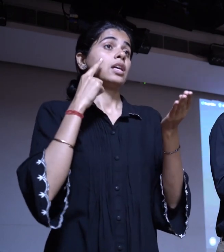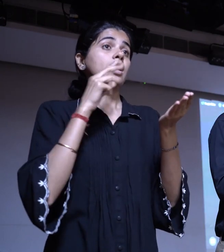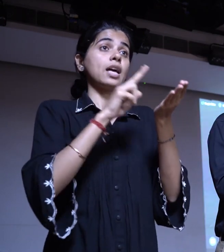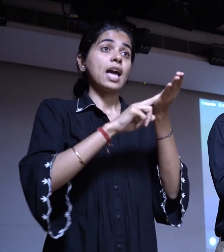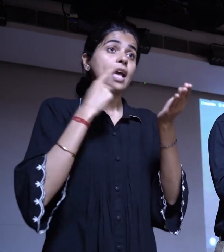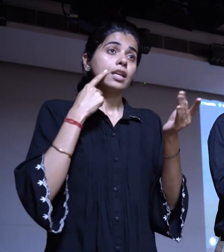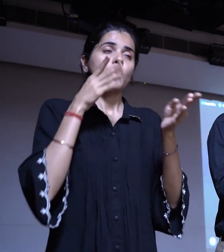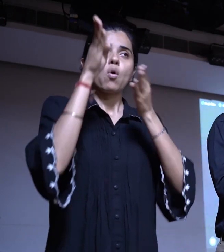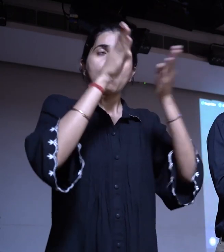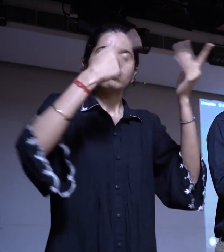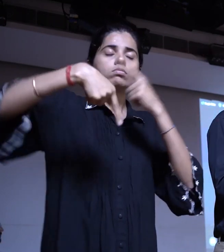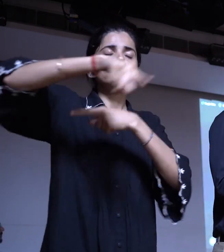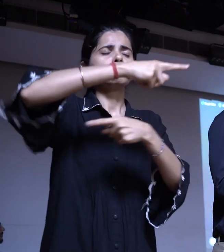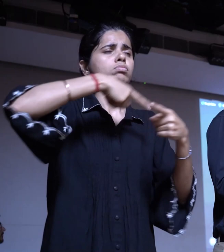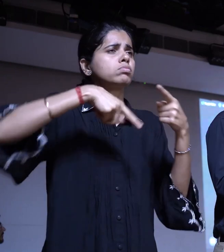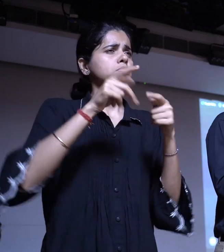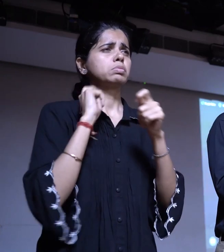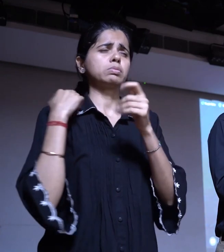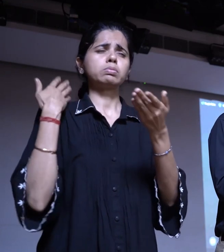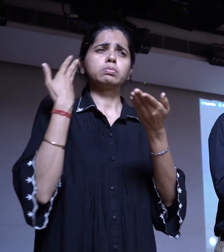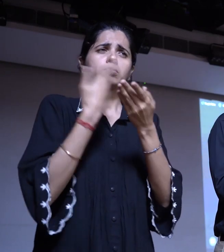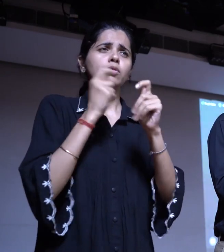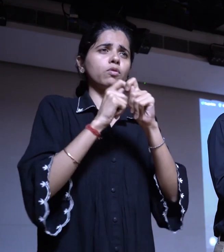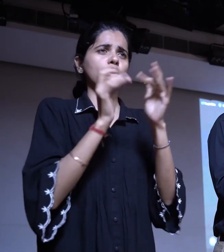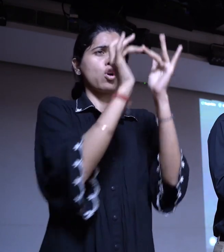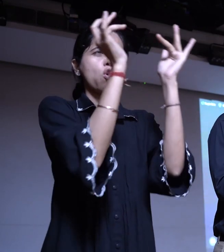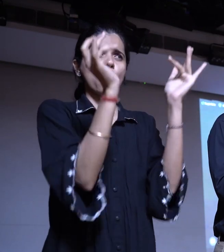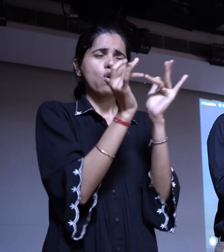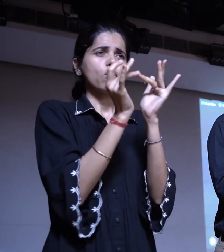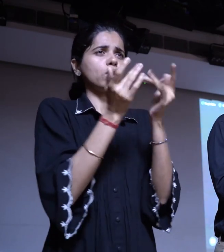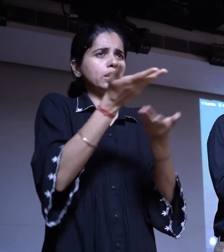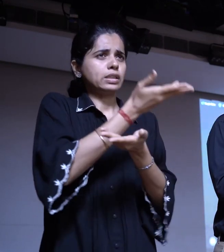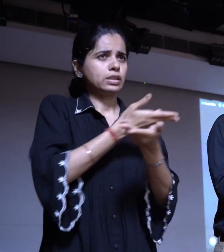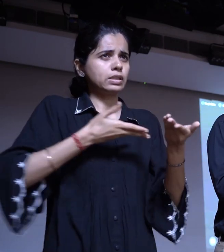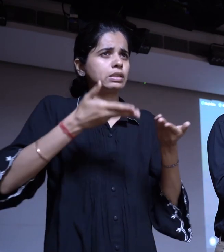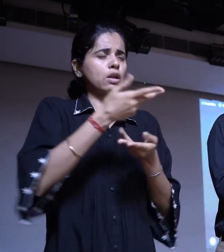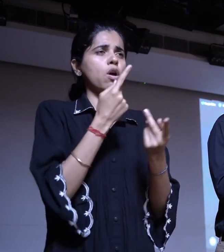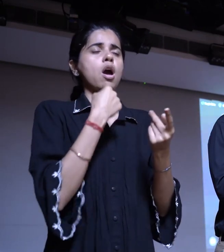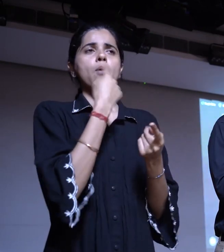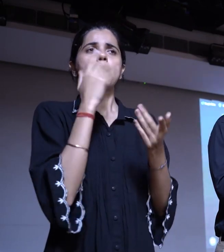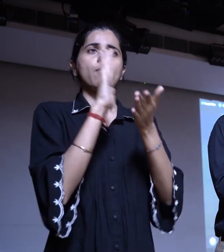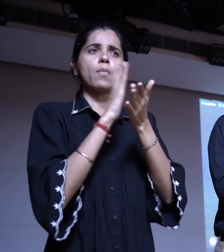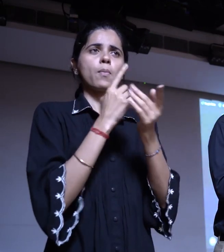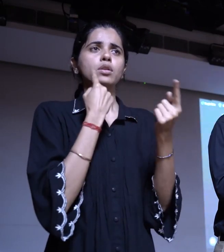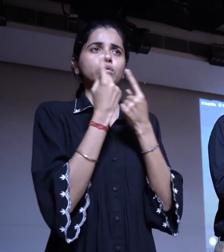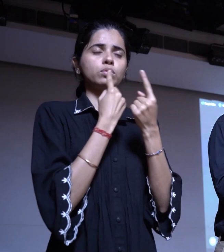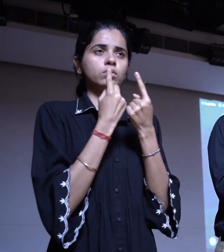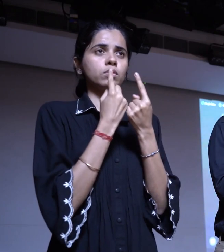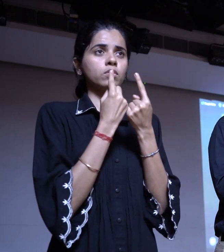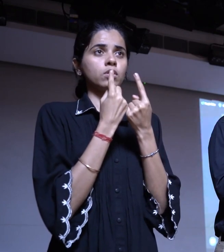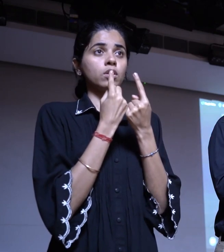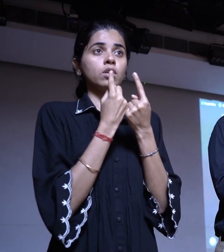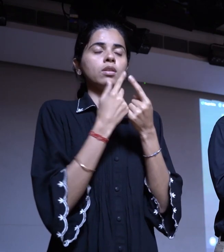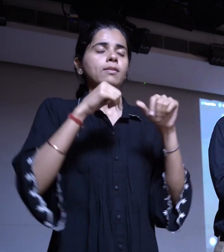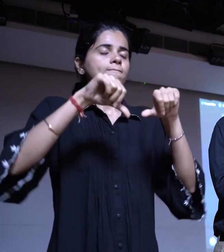organization of our DPW who have done through virtually who have joined this uh purple talks and made this talks